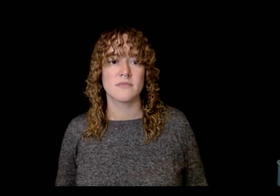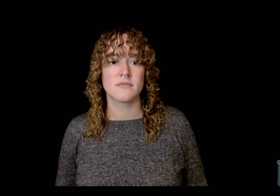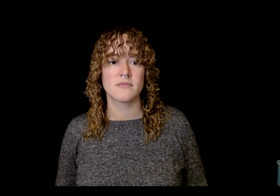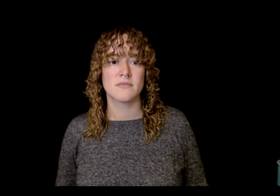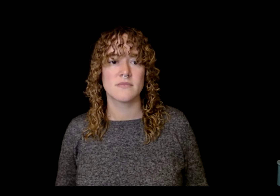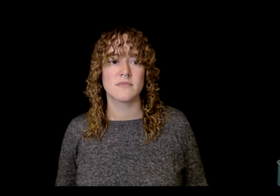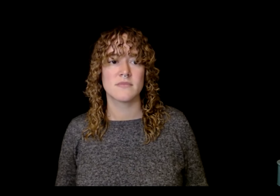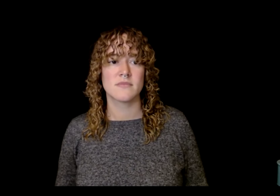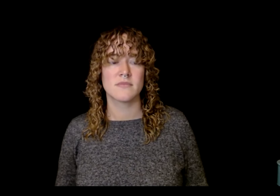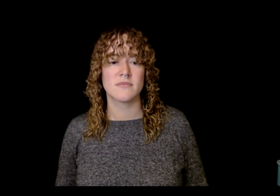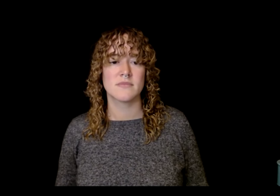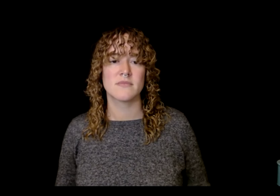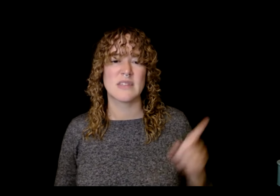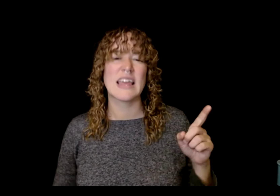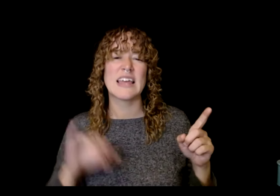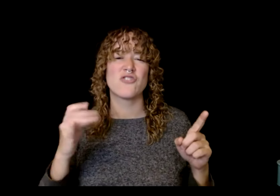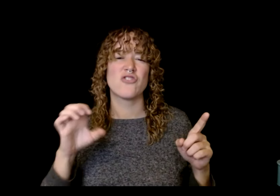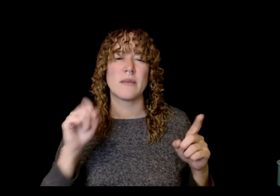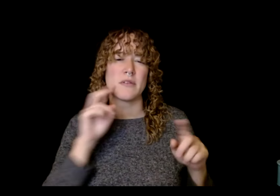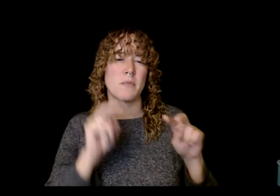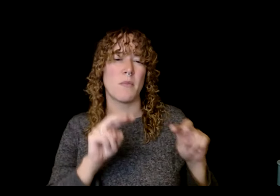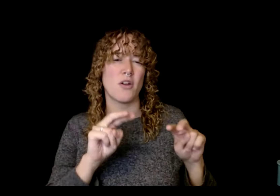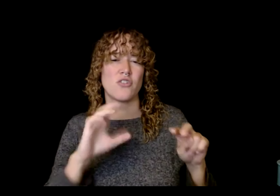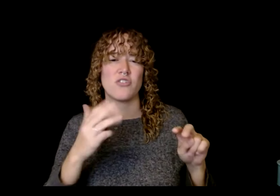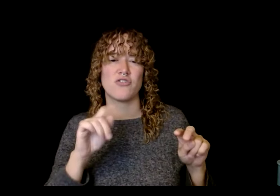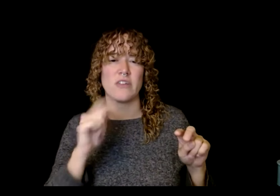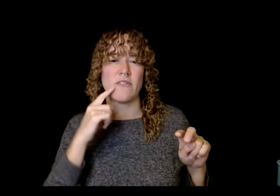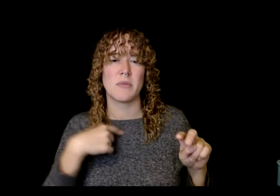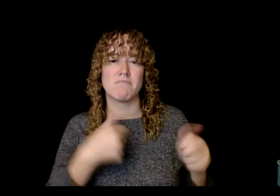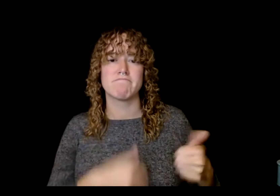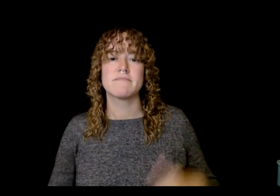James, I'll let you monitor the chat, okay?